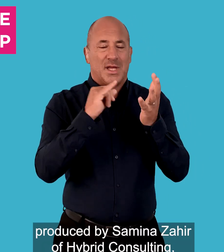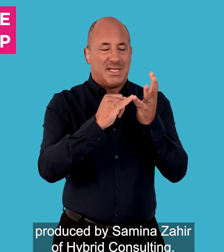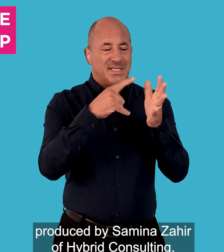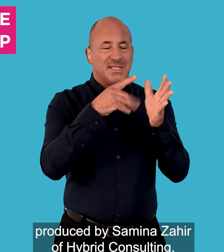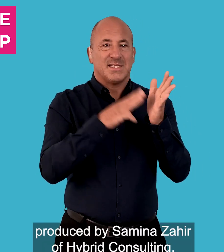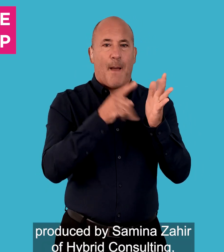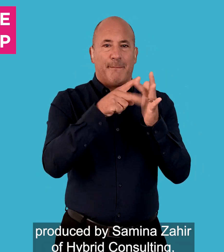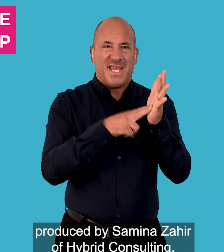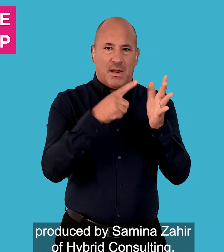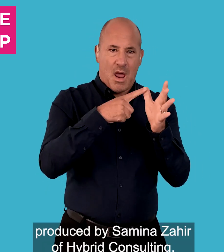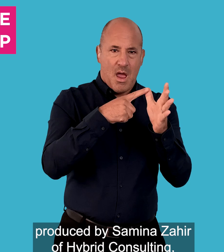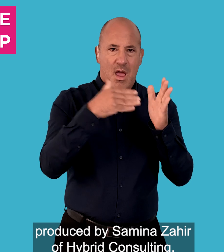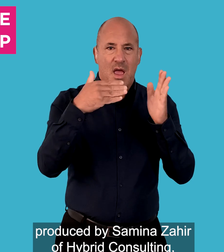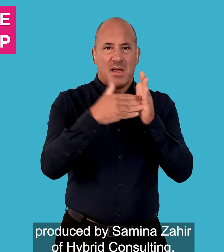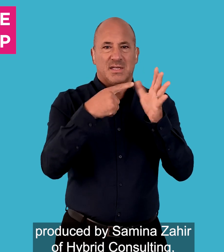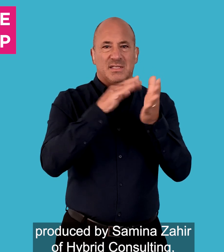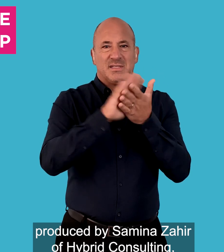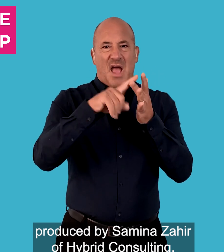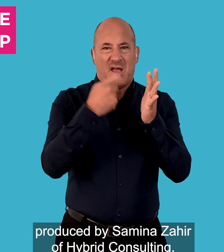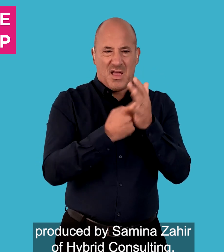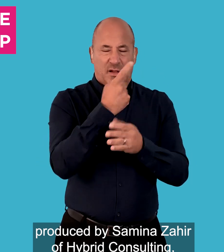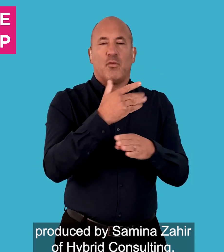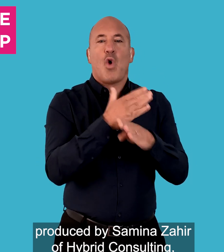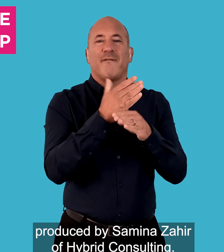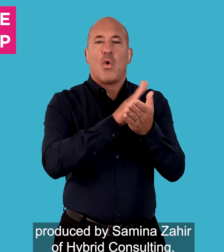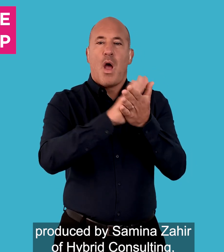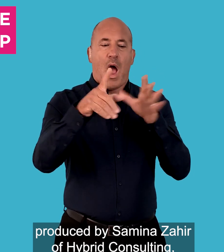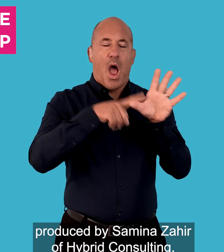produced by Samina Zahir of Hybrid Consulting,